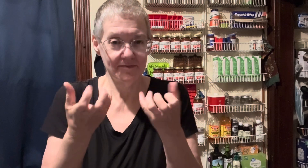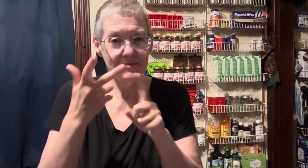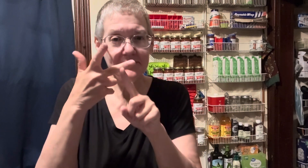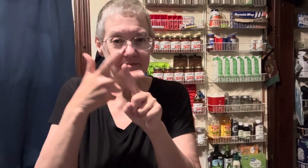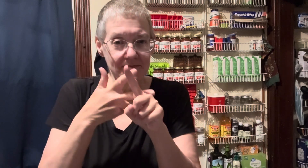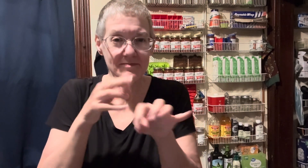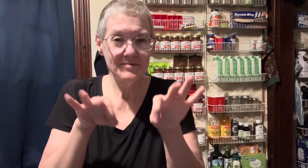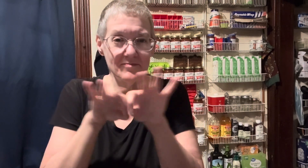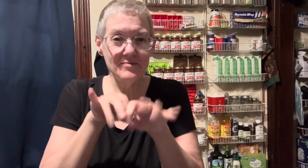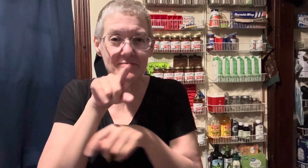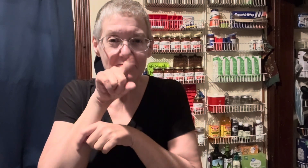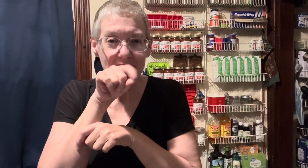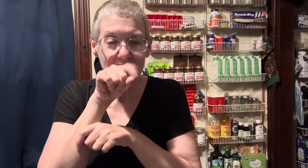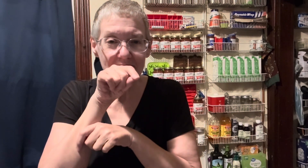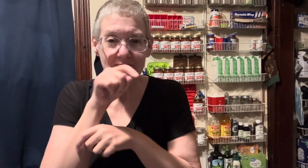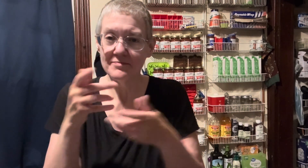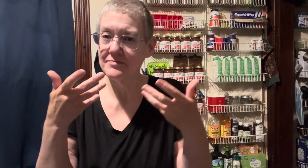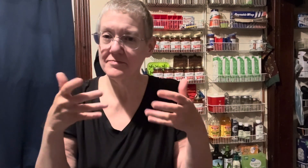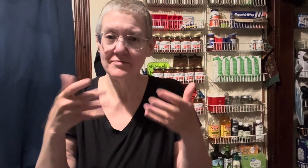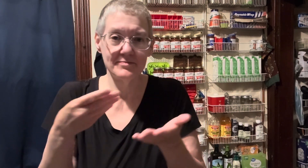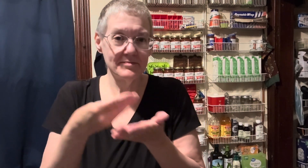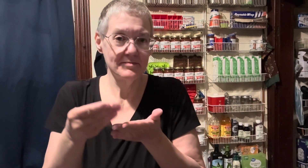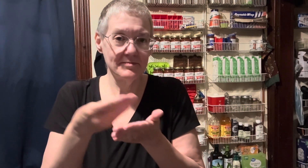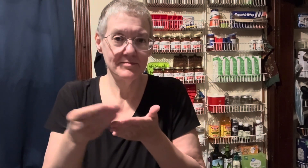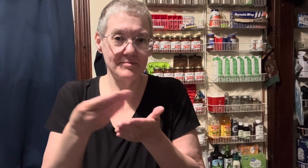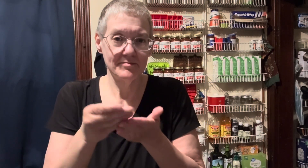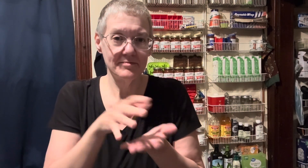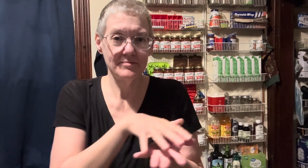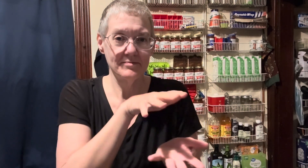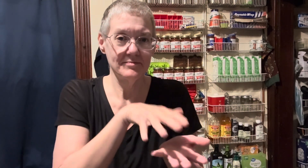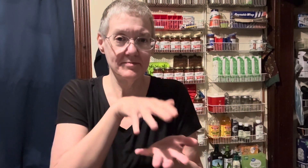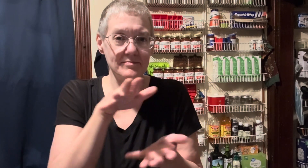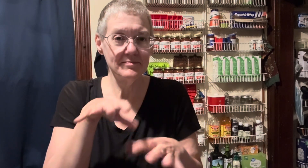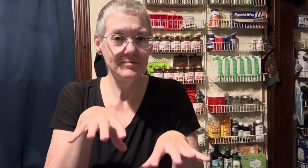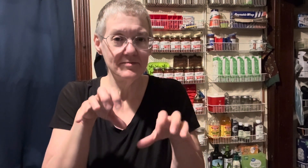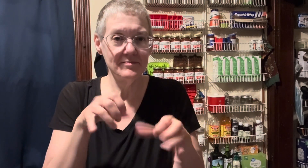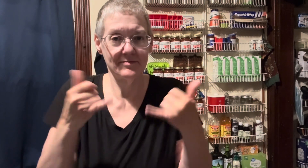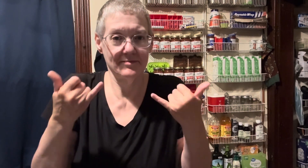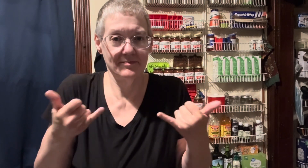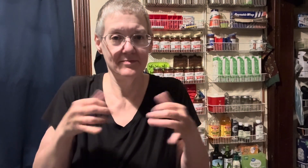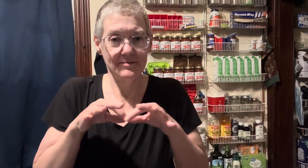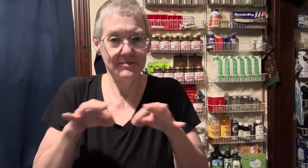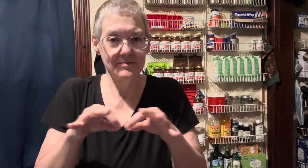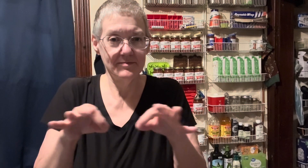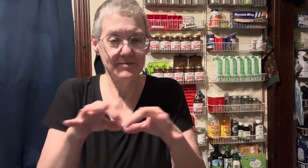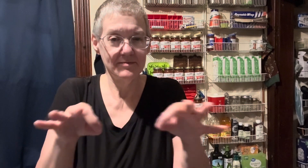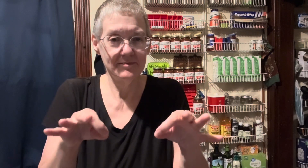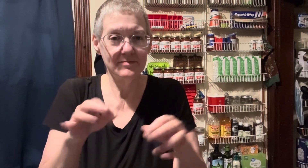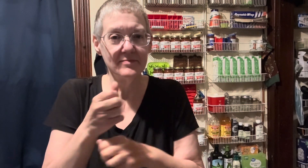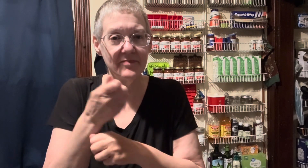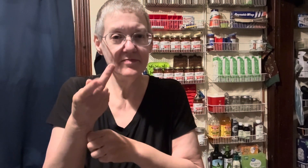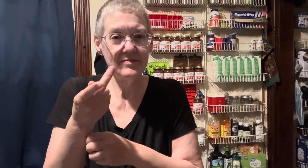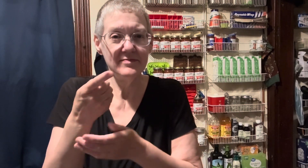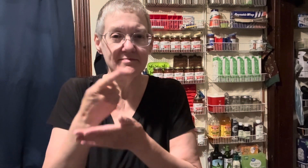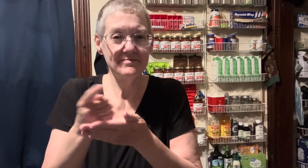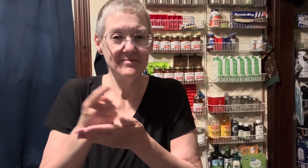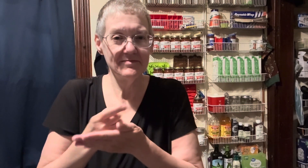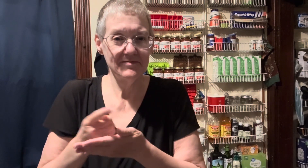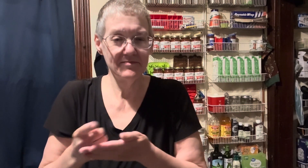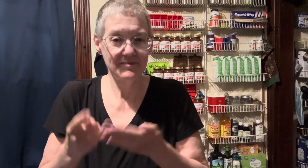recovering. And I've already bought them all, and they're in the freezer. And I'm going to be packaging up a few every week. So I